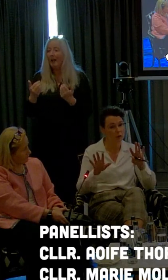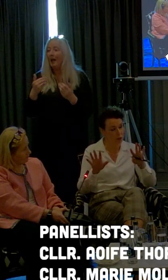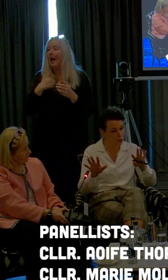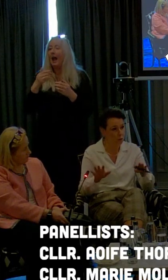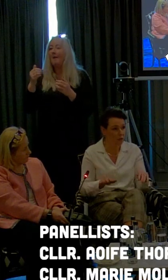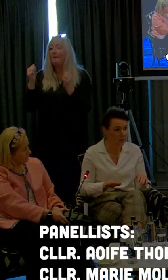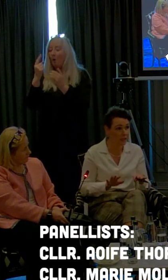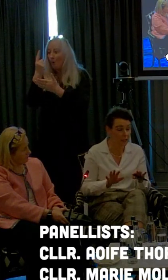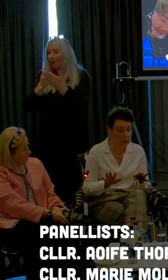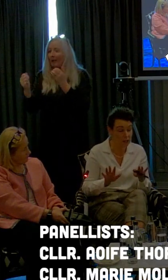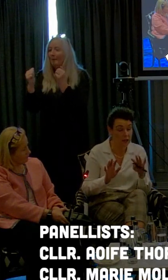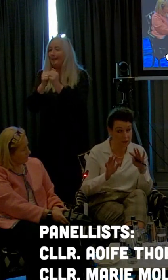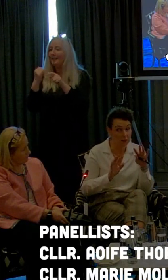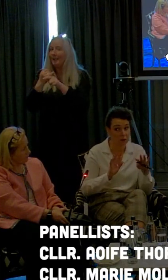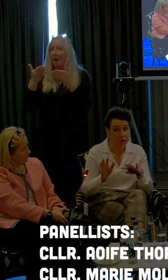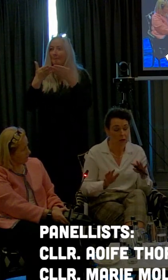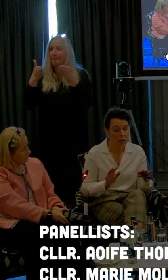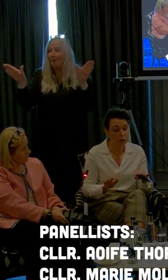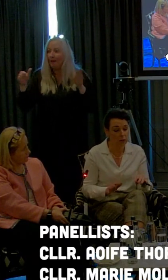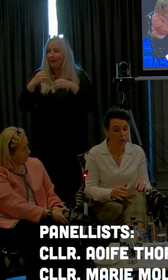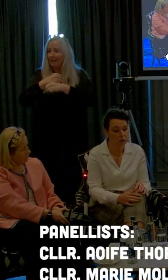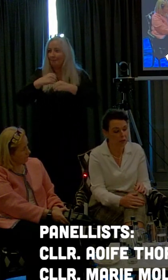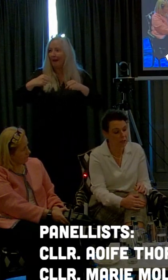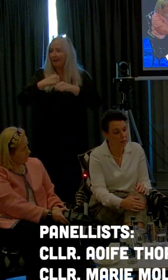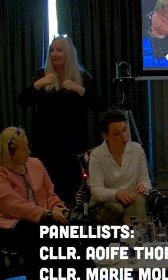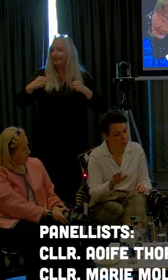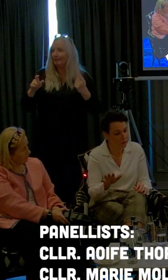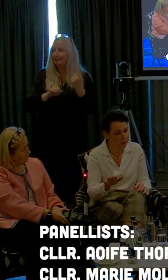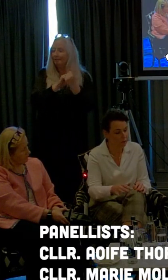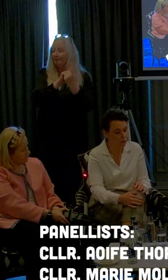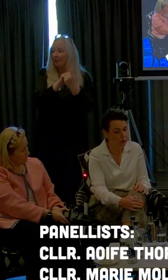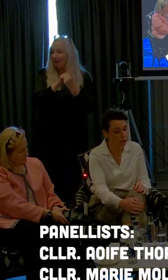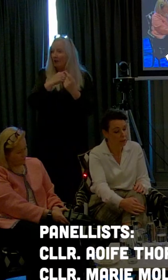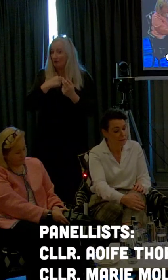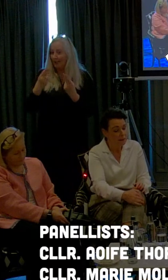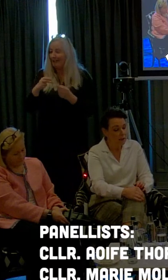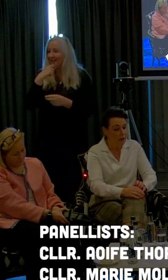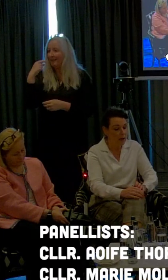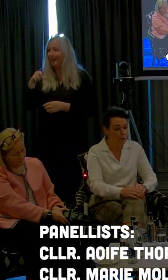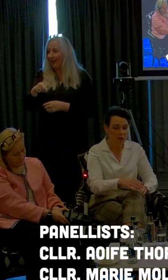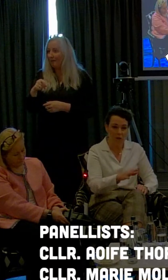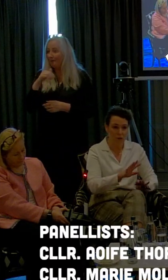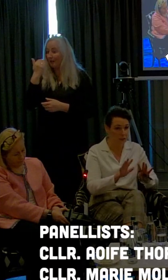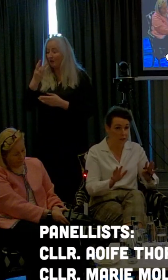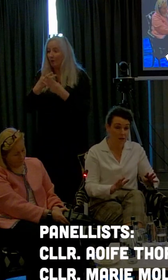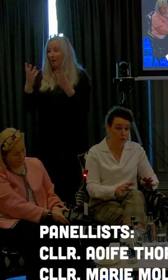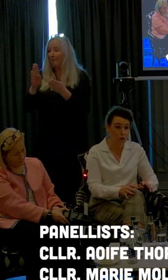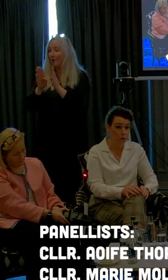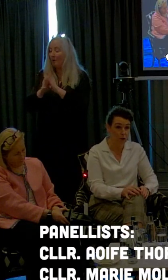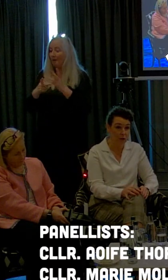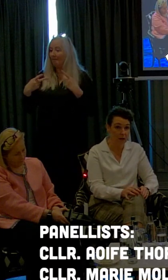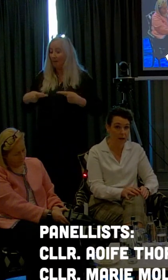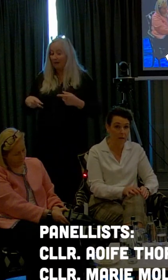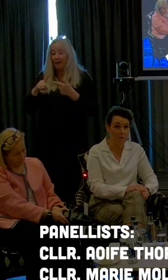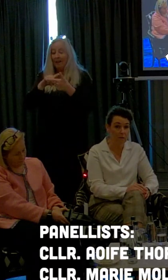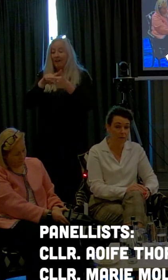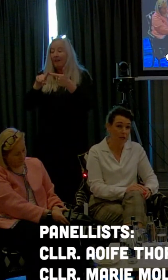places. And that's, I just want to say that to you as you're out and about, and just be safe about it. Diversity, for